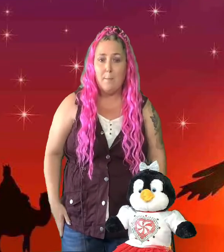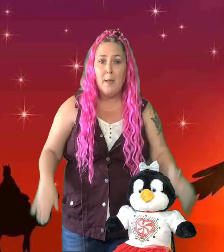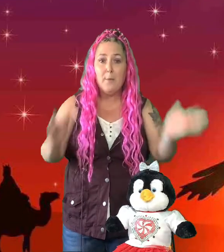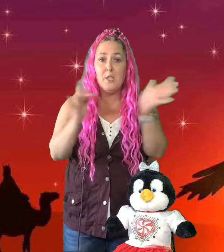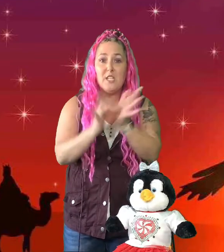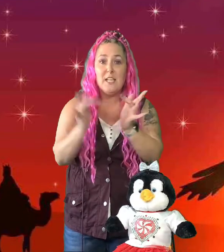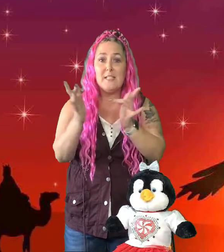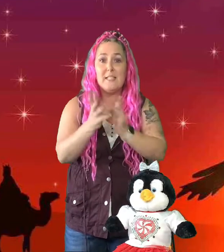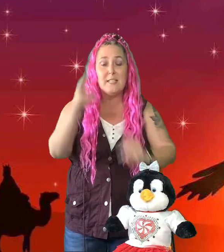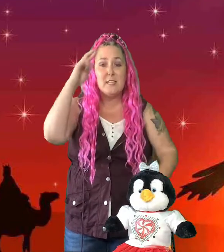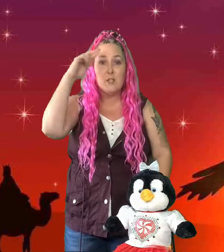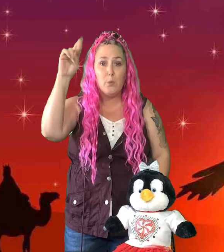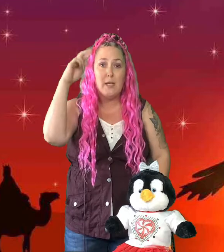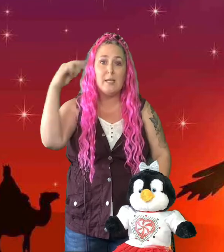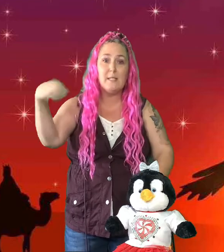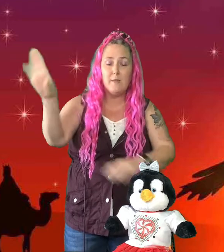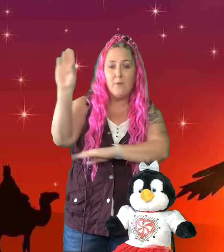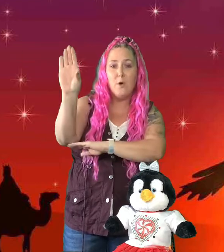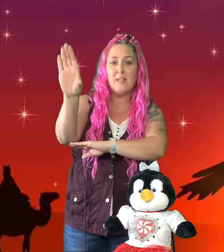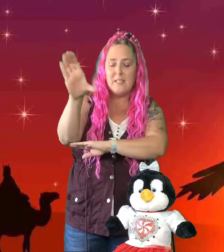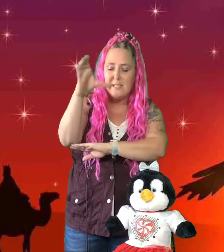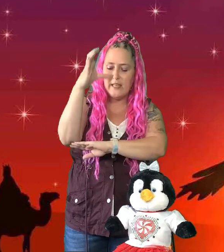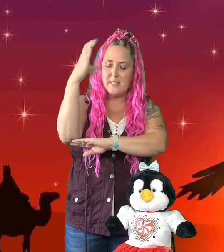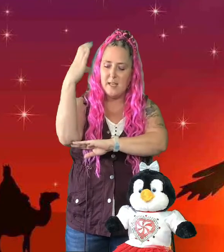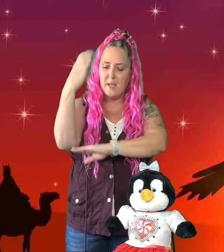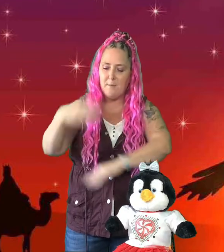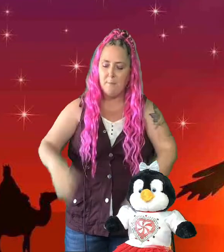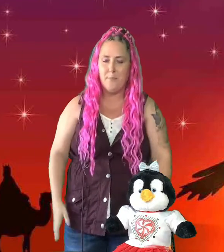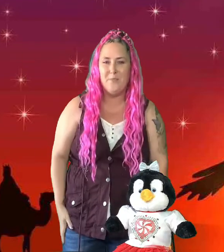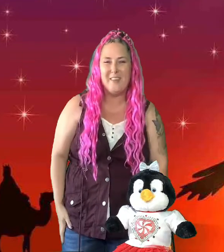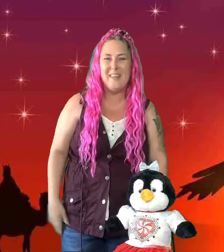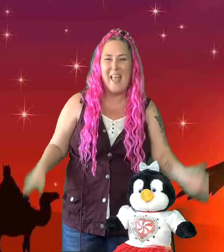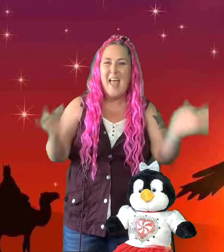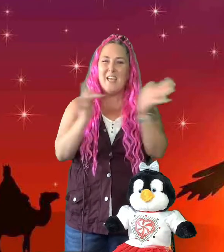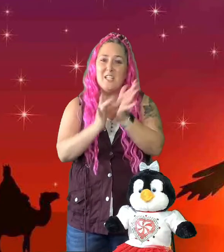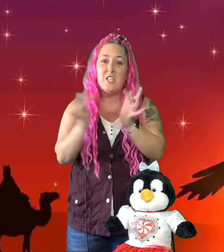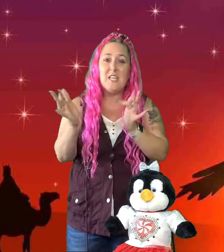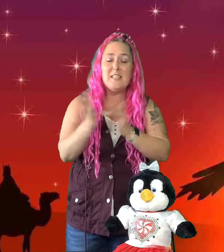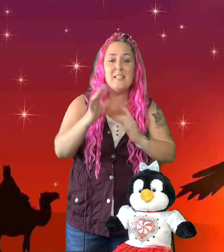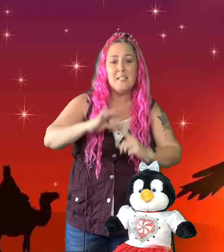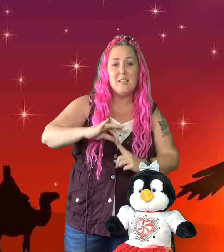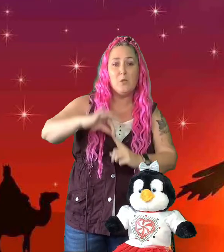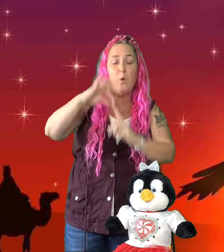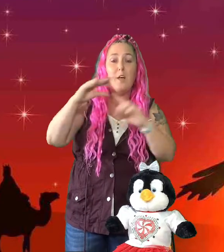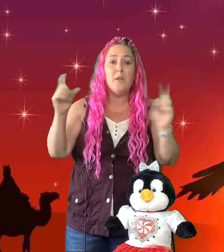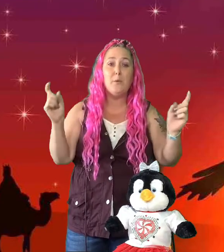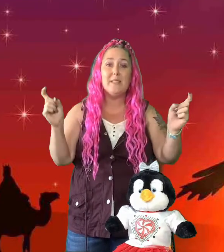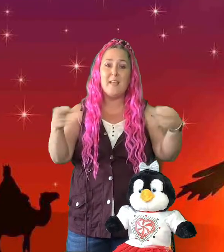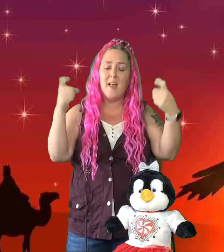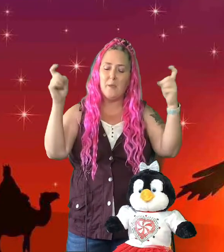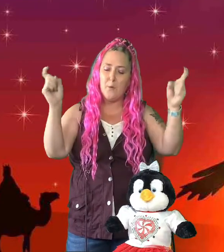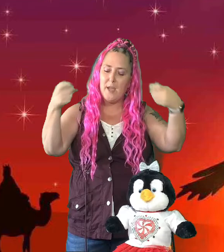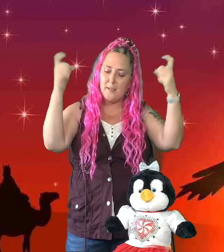Remember, Jesus is the reason for the season. Jesus is the one we celebrate.